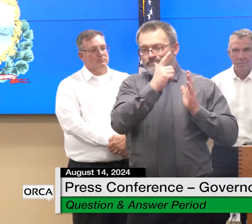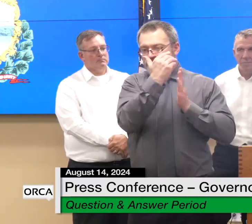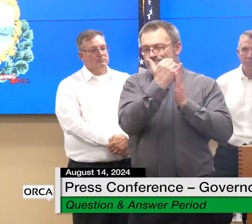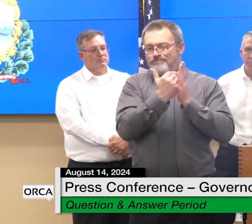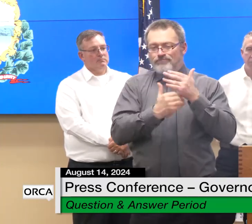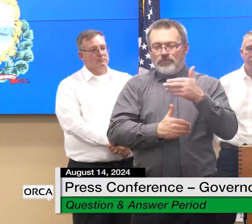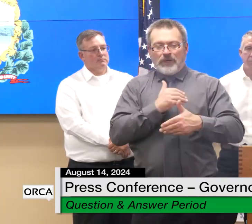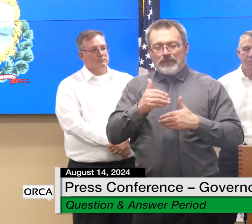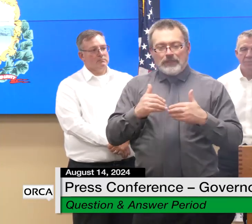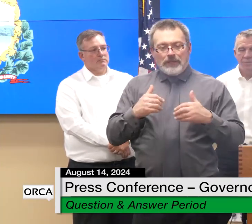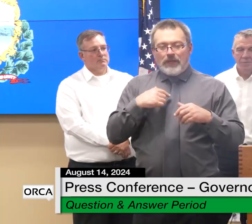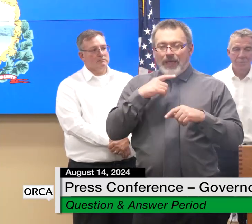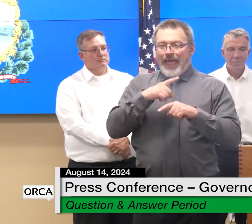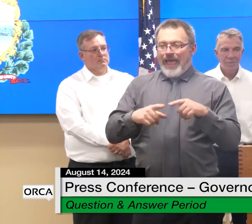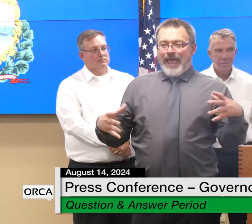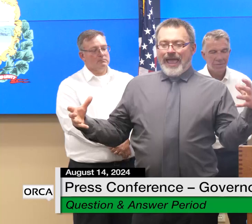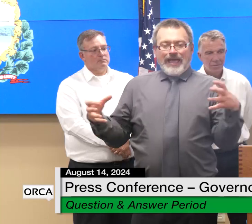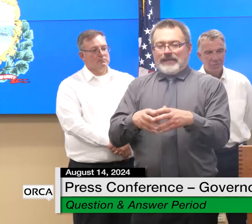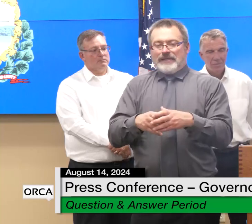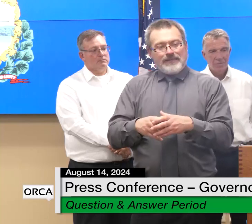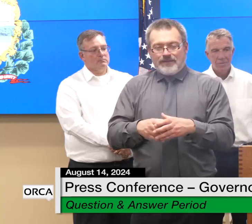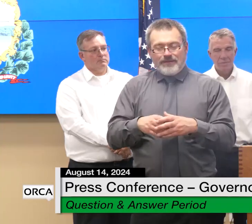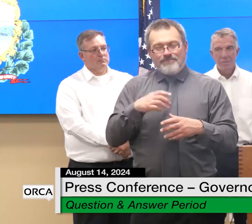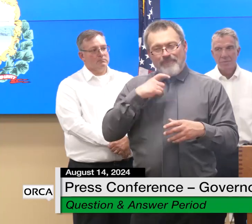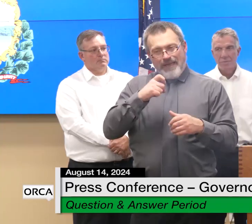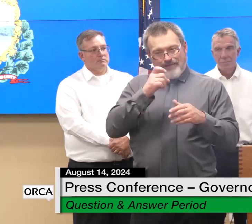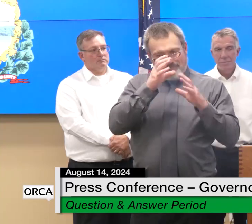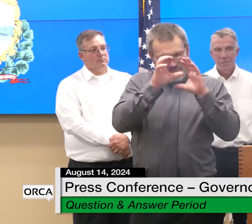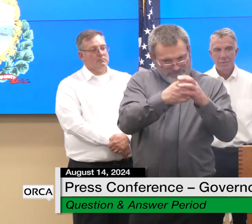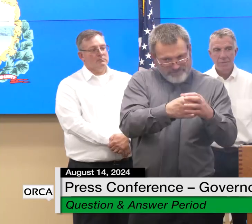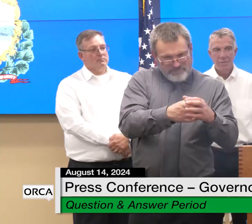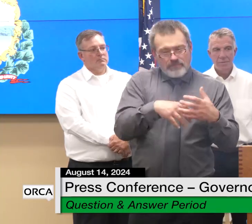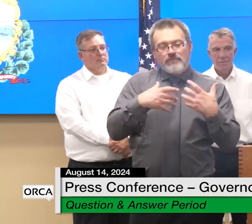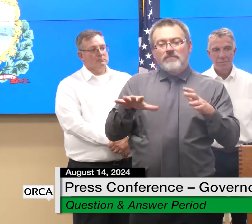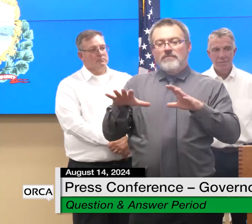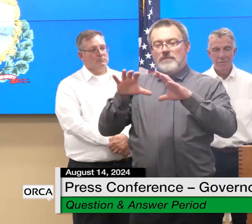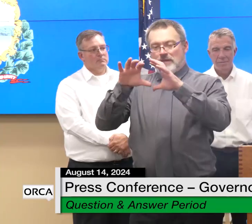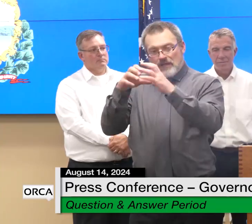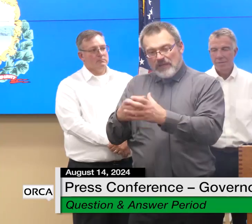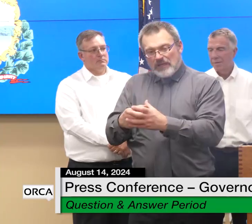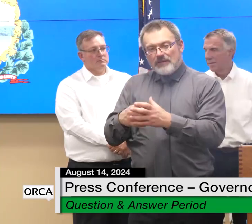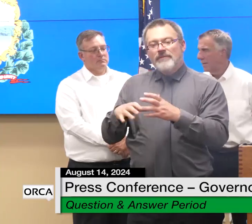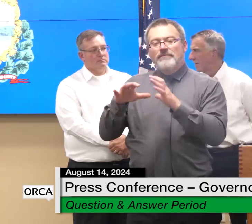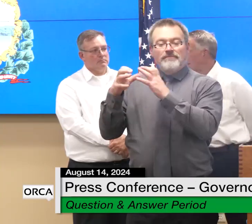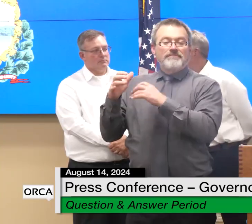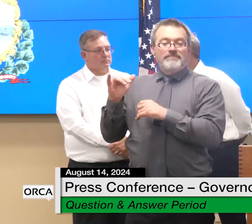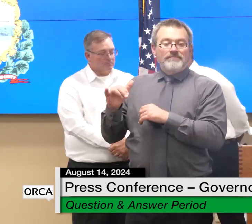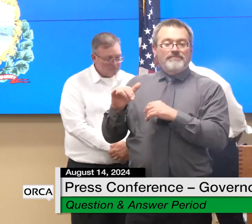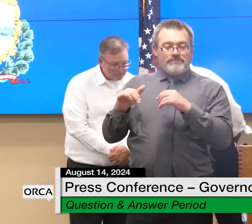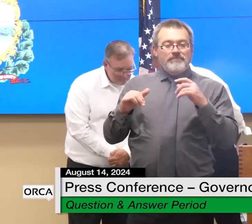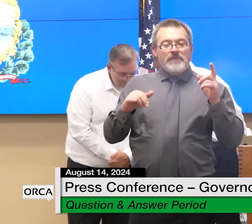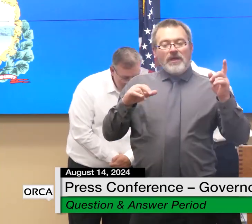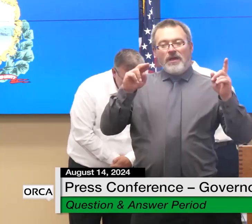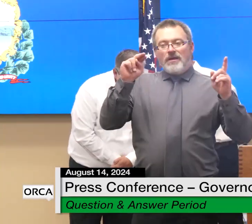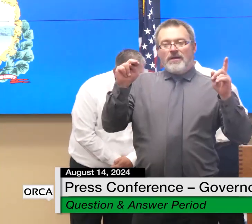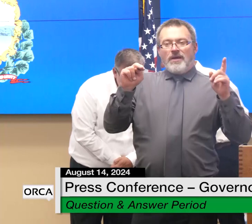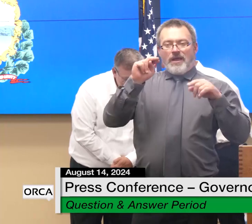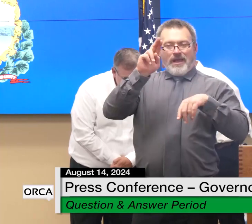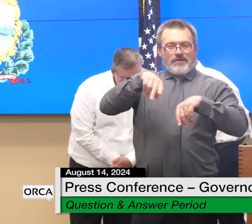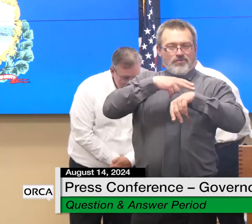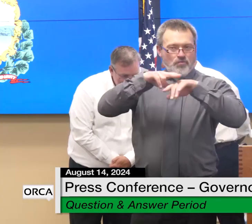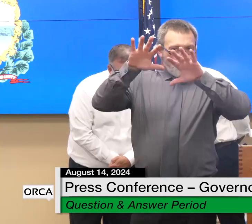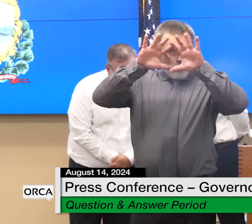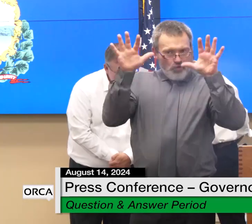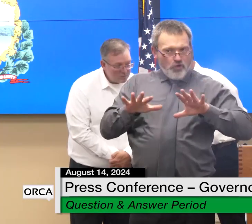storm system is, classified by the National Weather Service. And with Beryl, and then the events